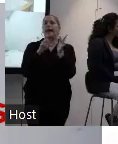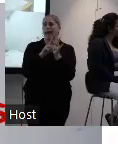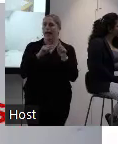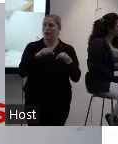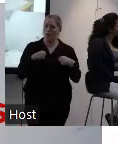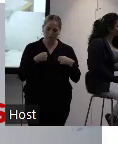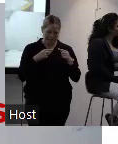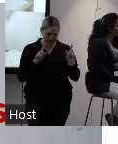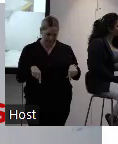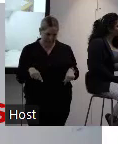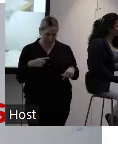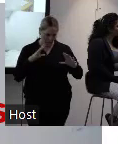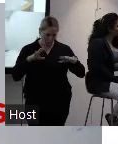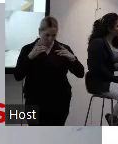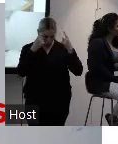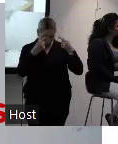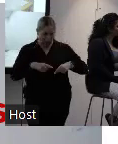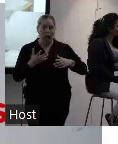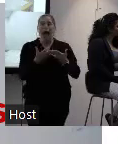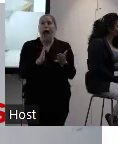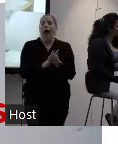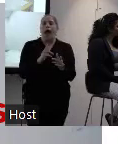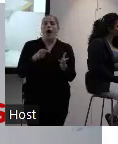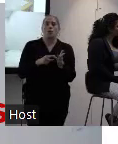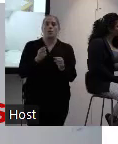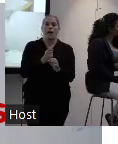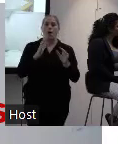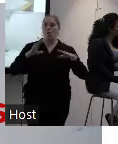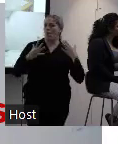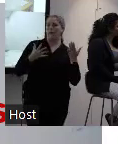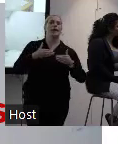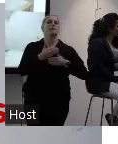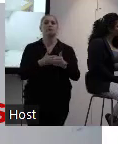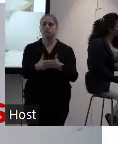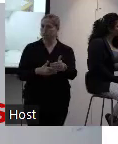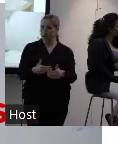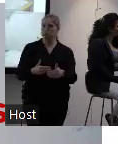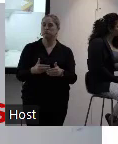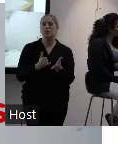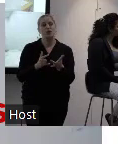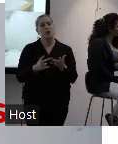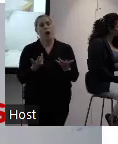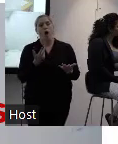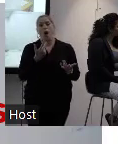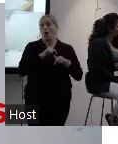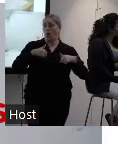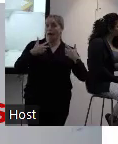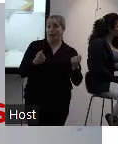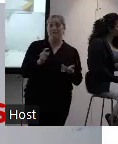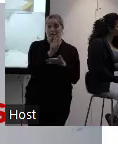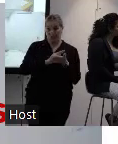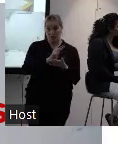automate some of these assessments. So we've worked with engineers and we have video recordings of autism